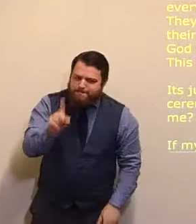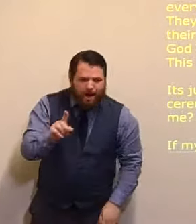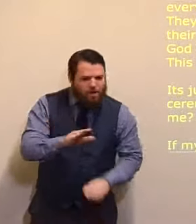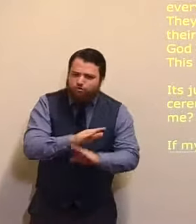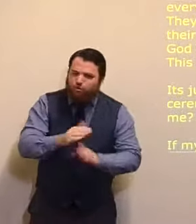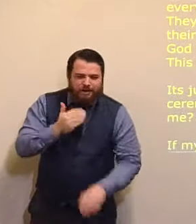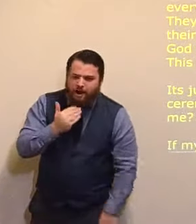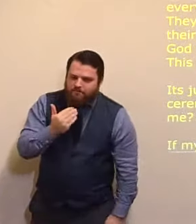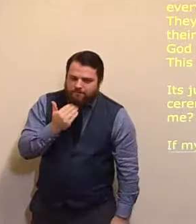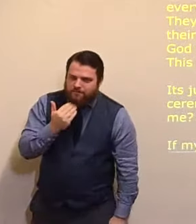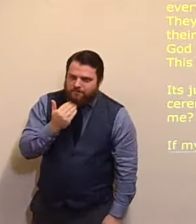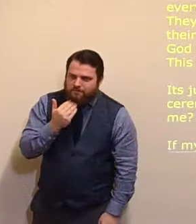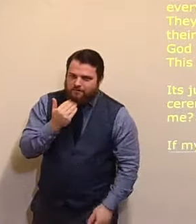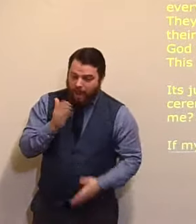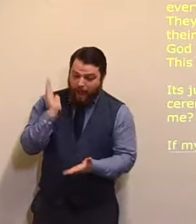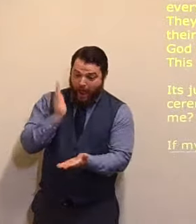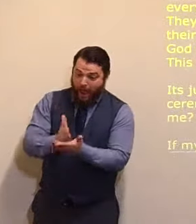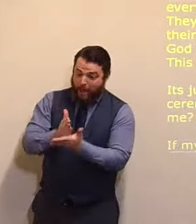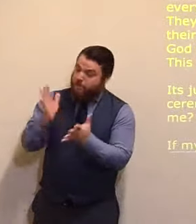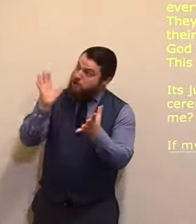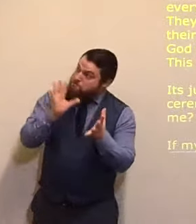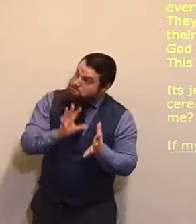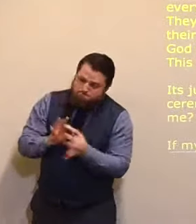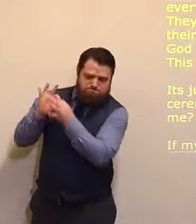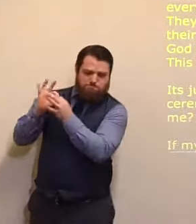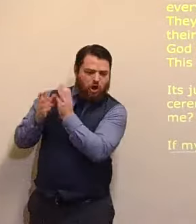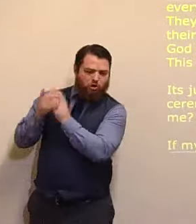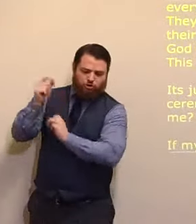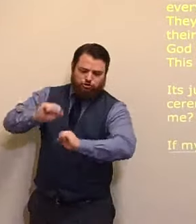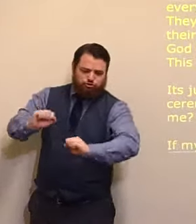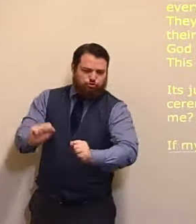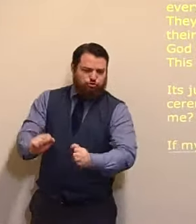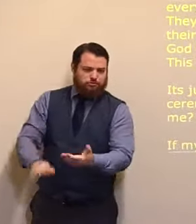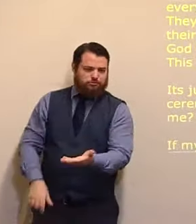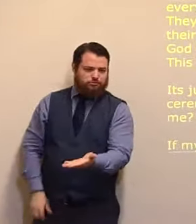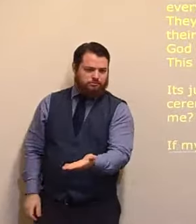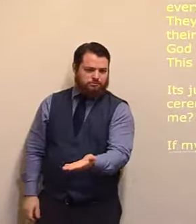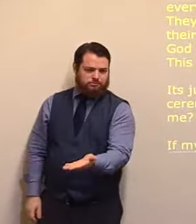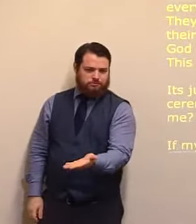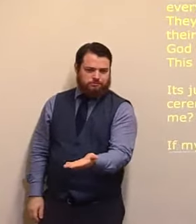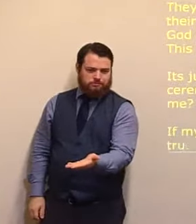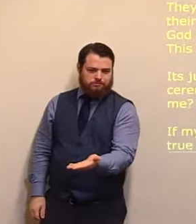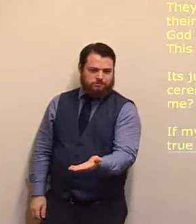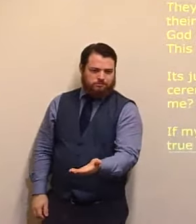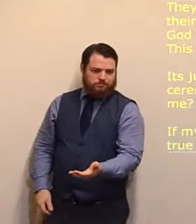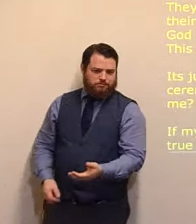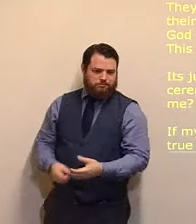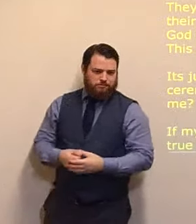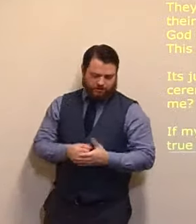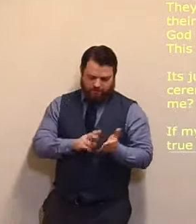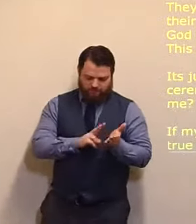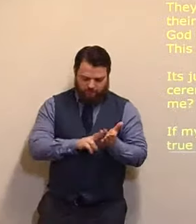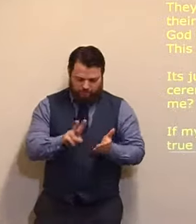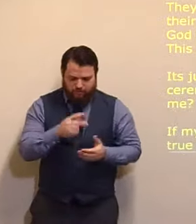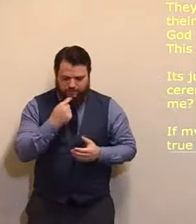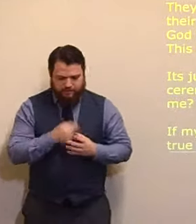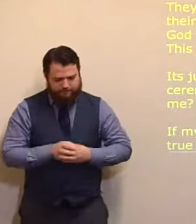we can read about Cornelius. And in verse 2 again, it says that, he gave much arms, to the people.